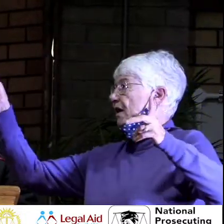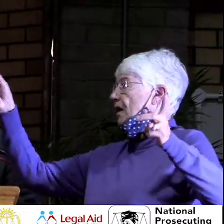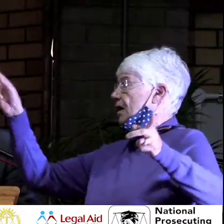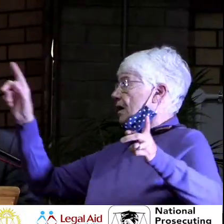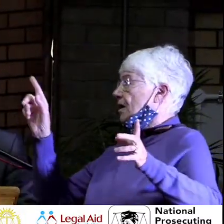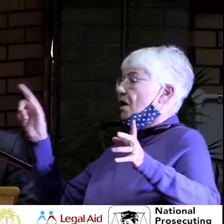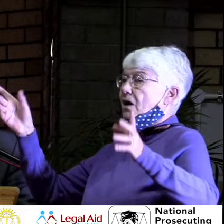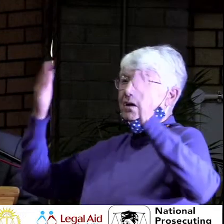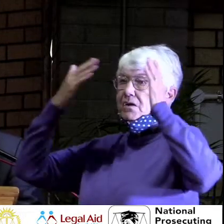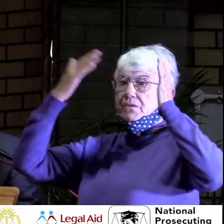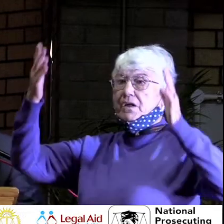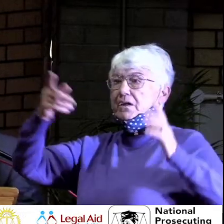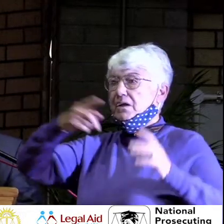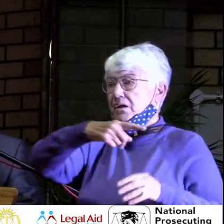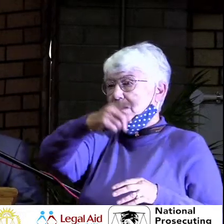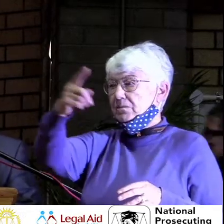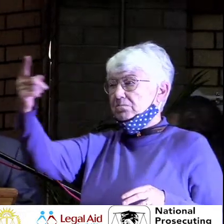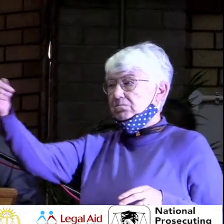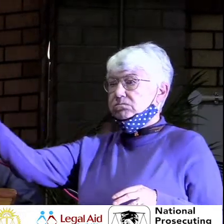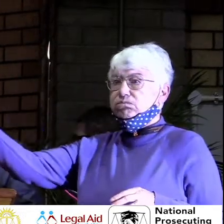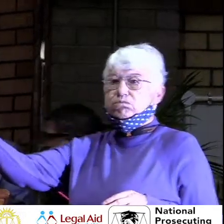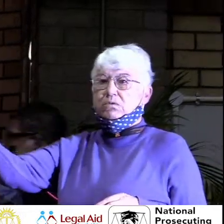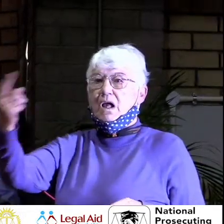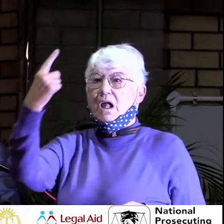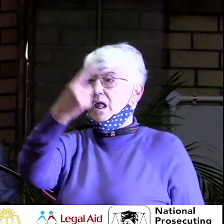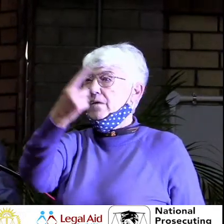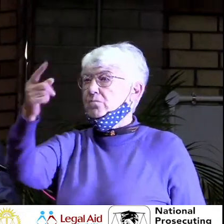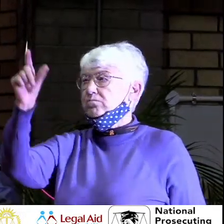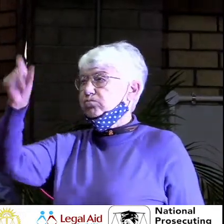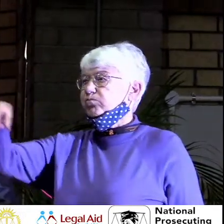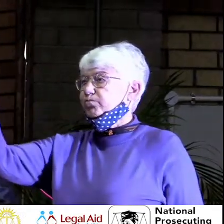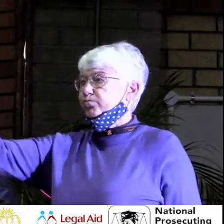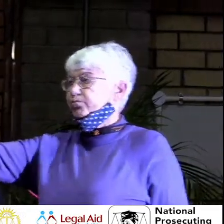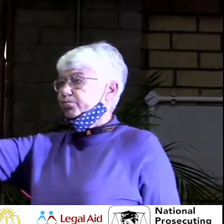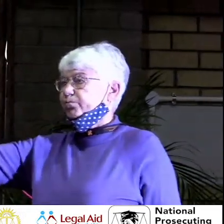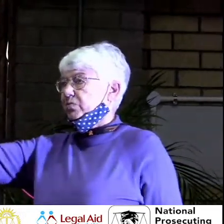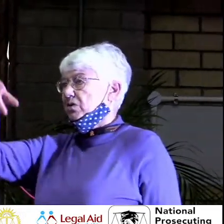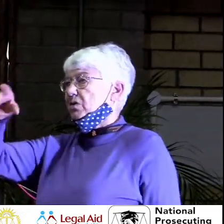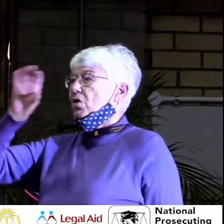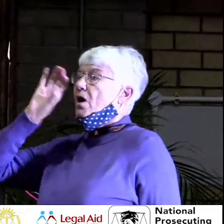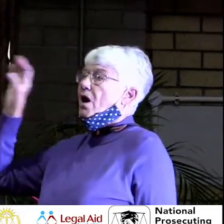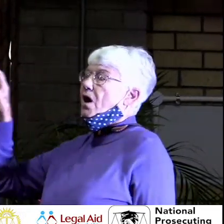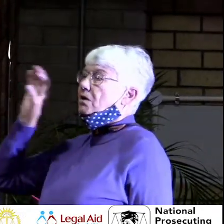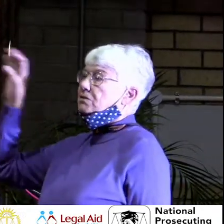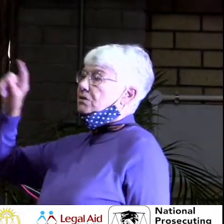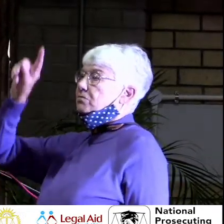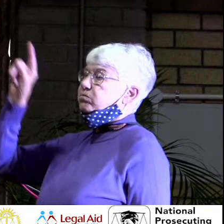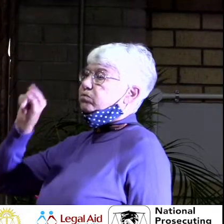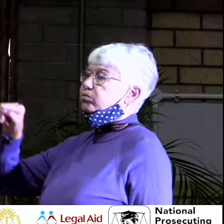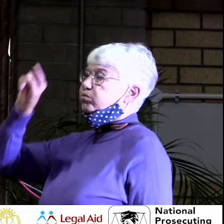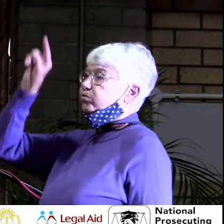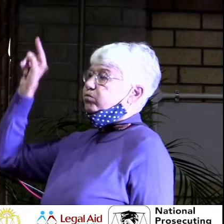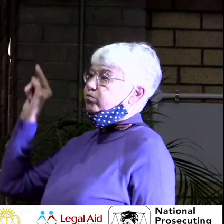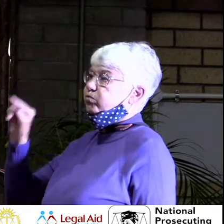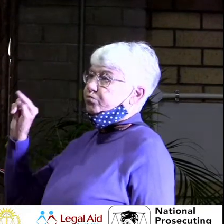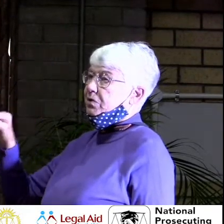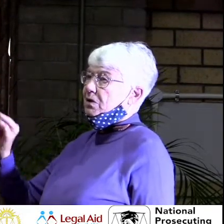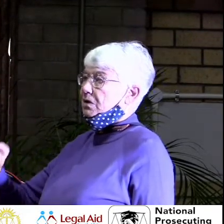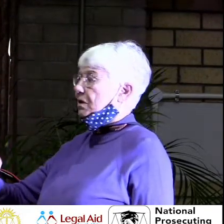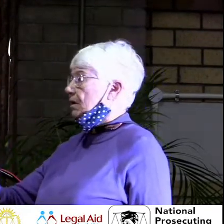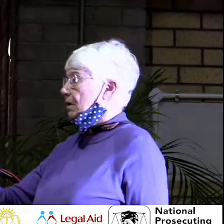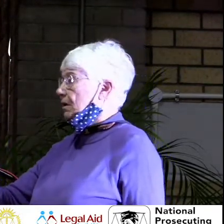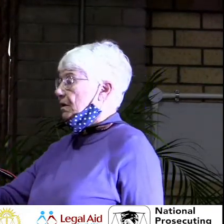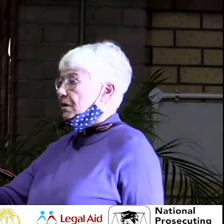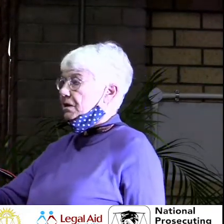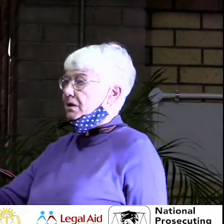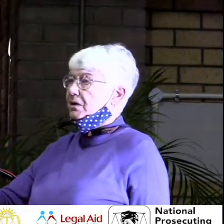And thank you to everybody for the questions that you asked and the views that